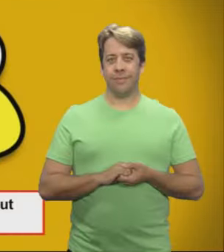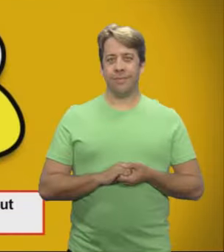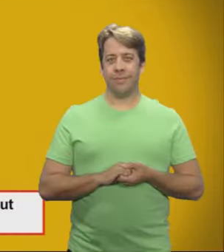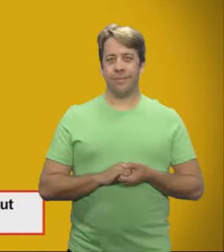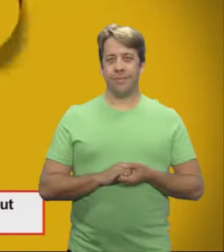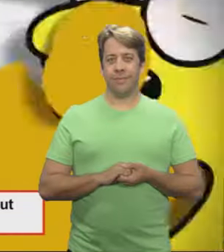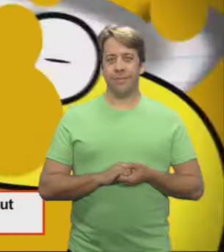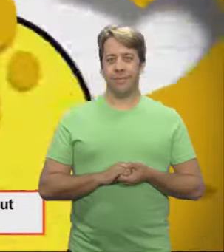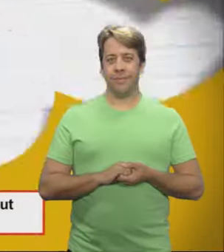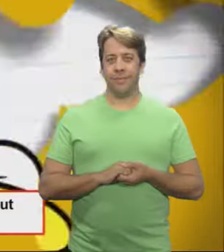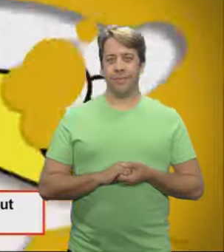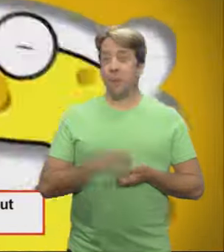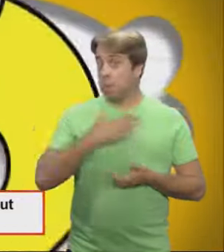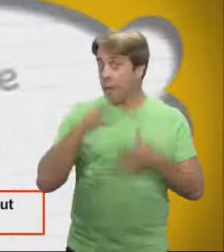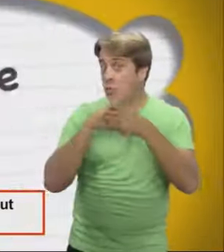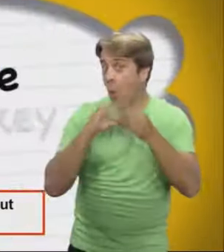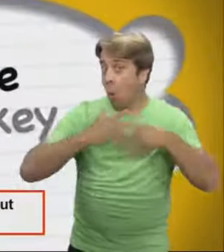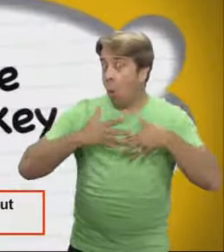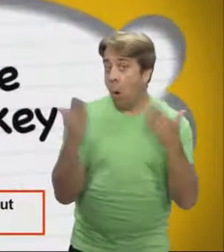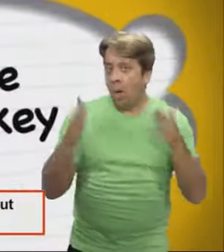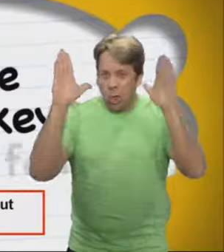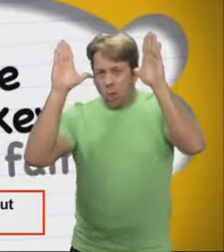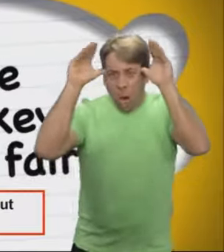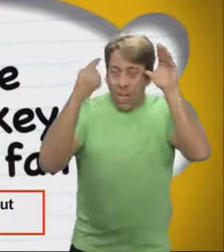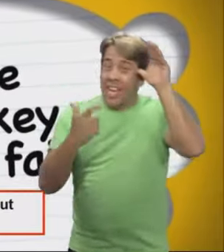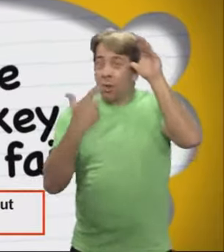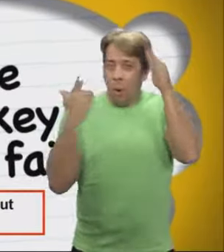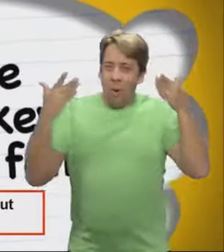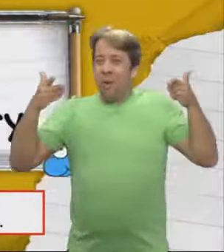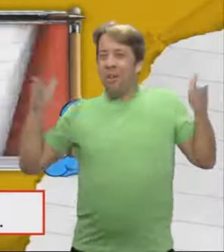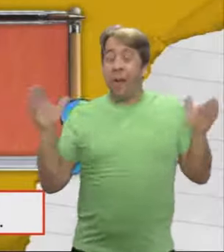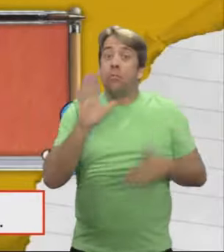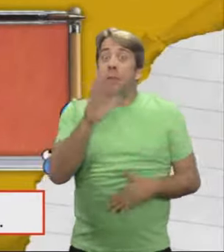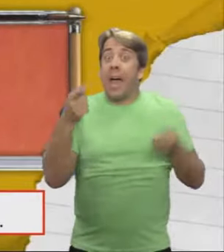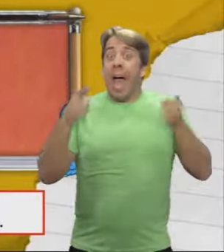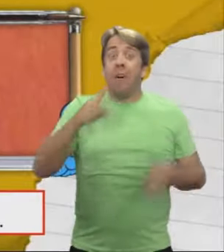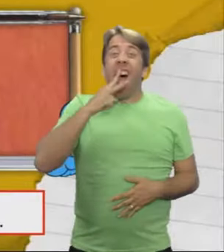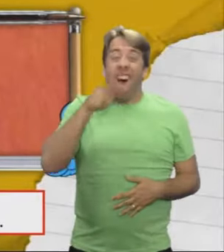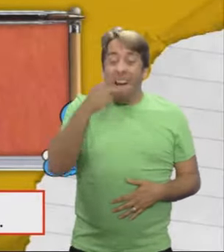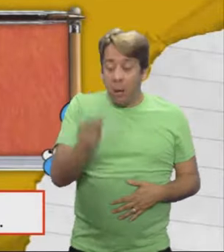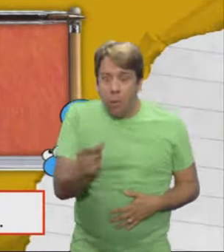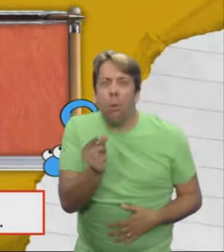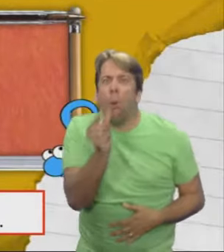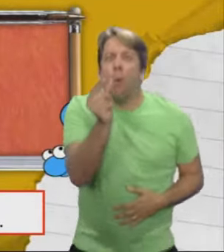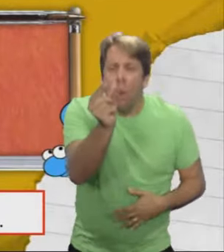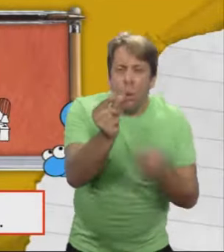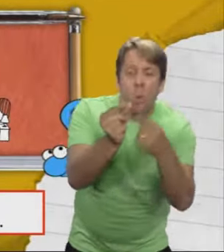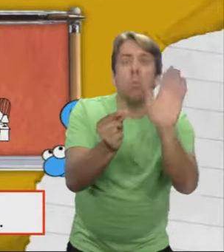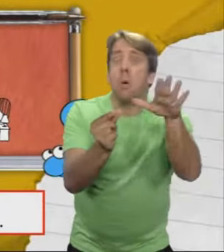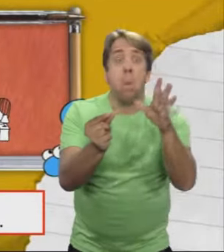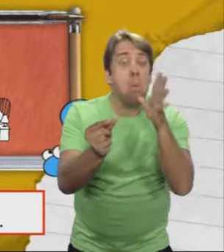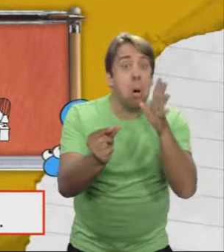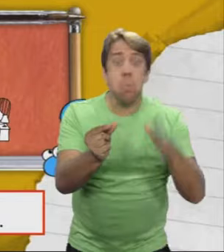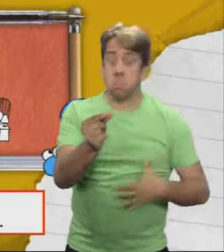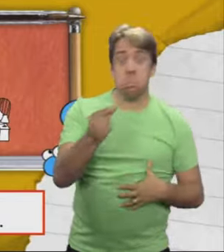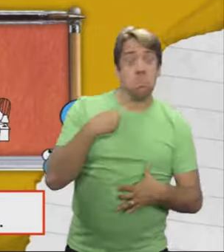The story I want to share is about the Donkey Tooth Fairy. When my tooth fell out, I asked my